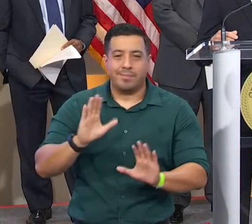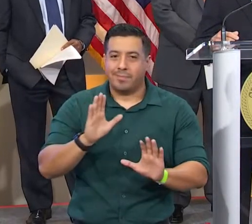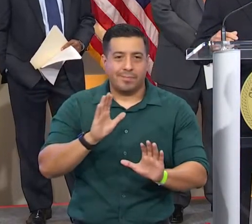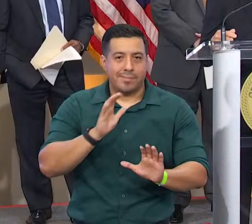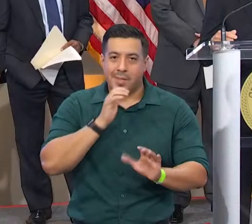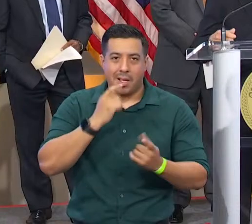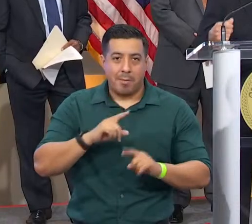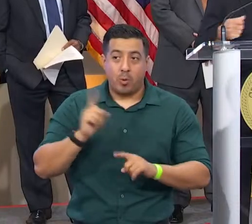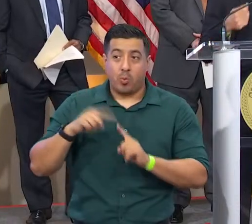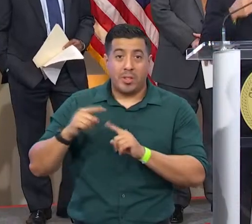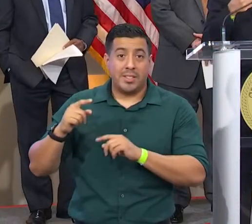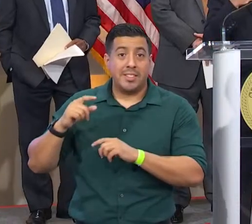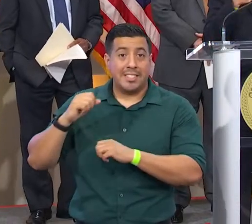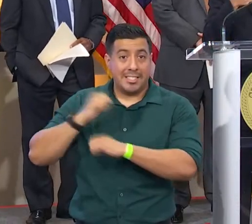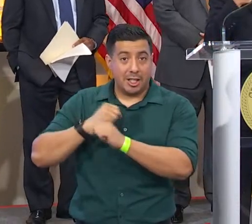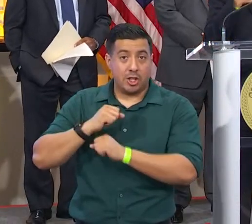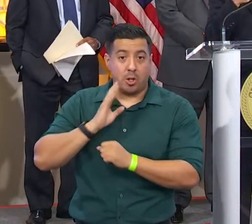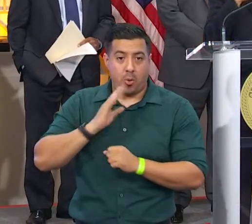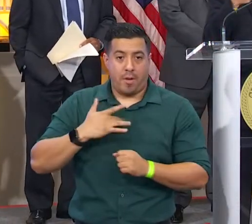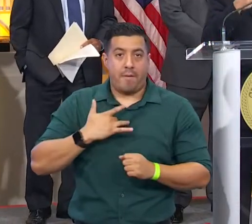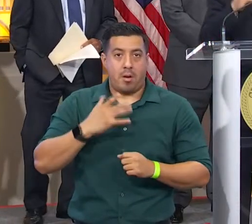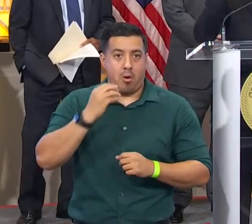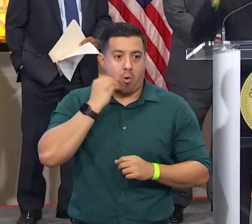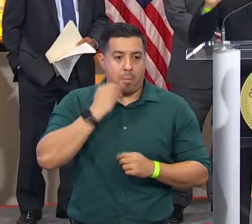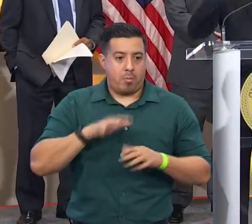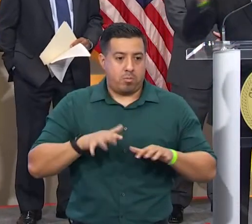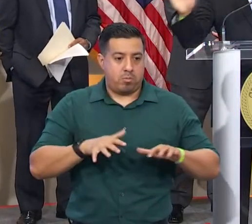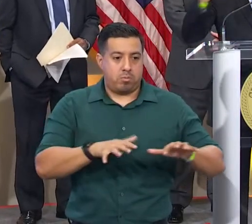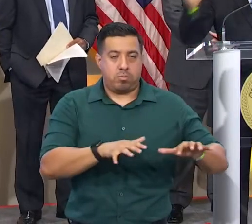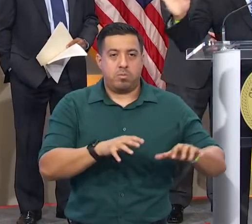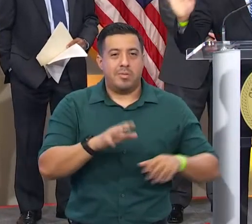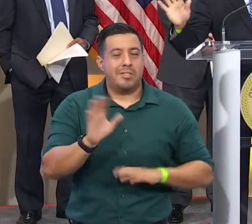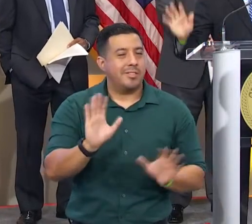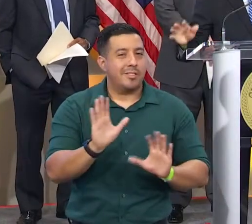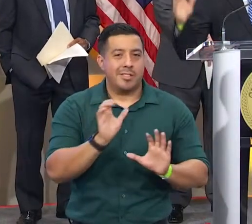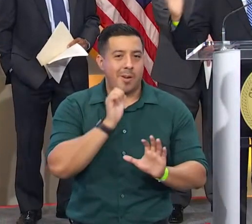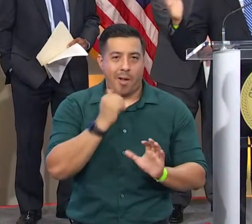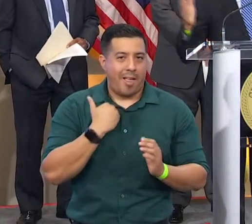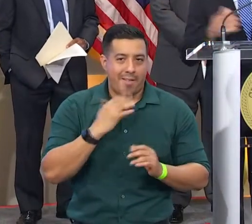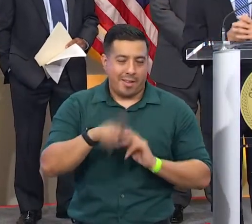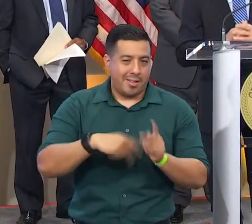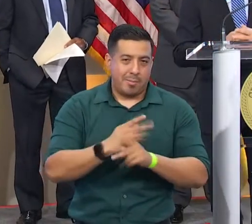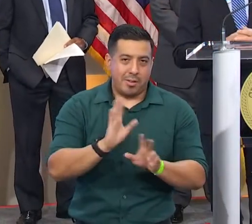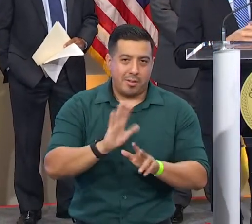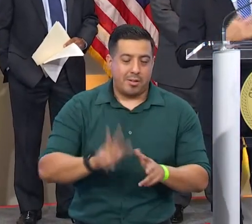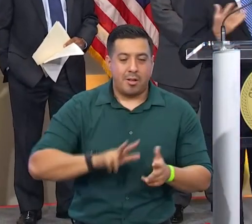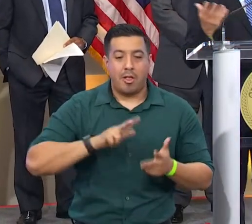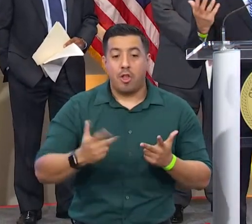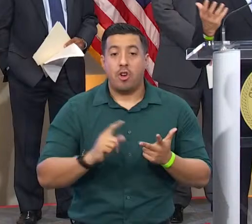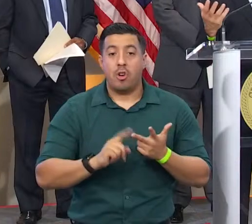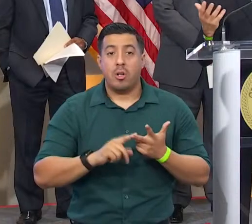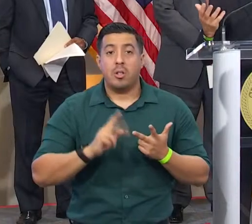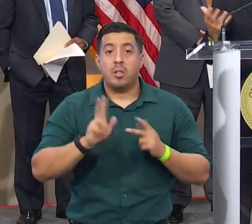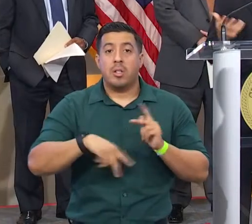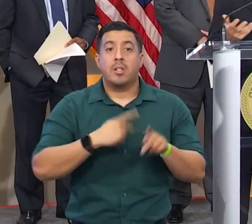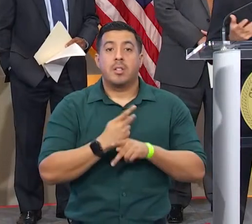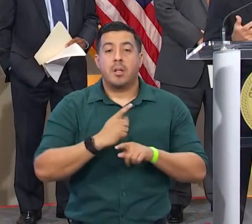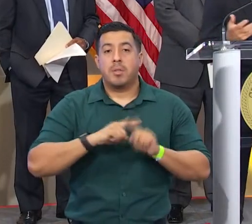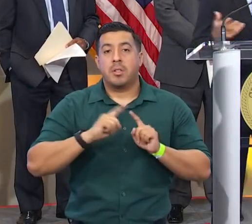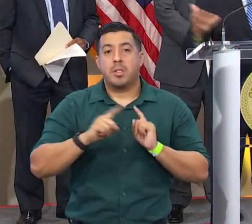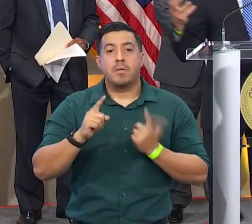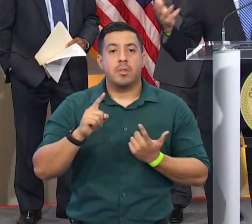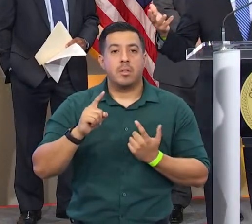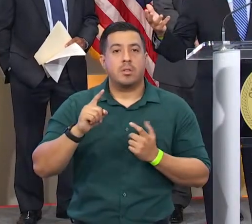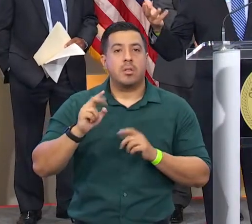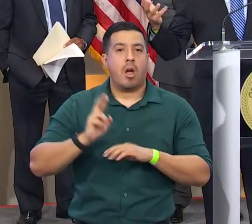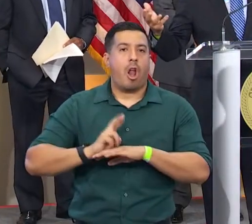Merlin engines kick in, you will be rattling in your home. We're not going to have those kinds. And then the third is the stratolounger